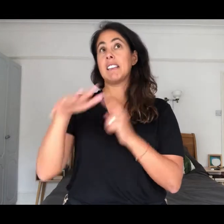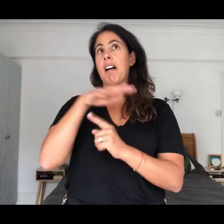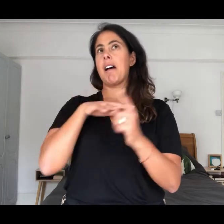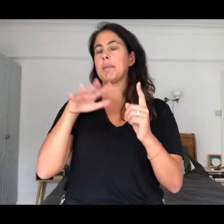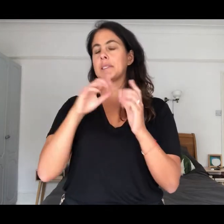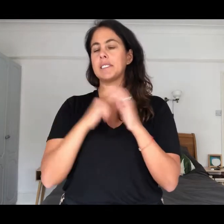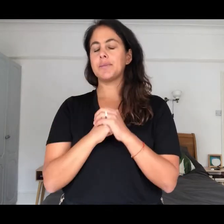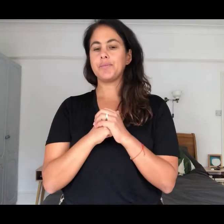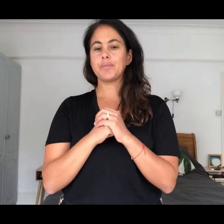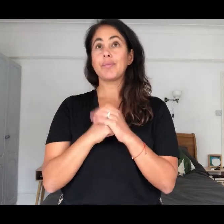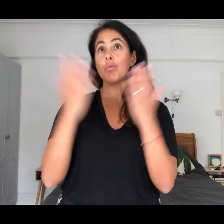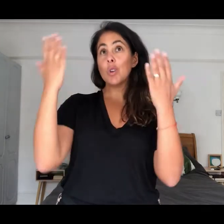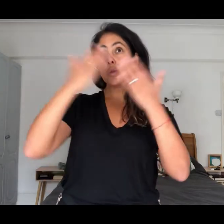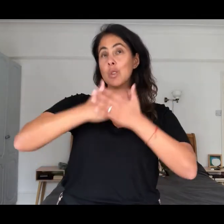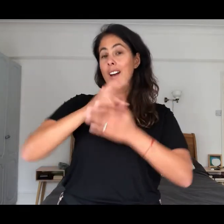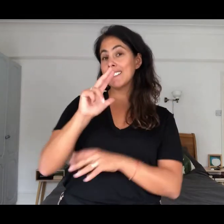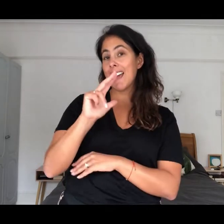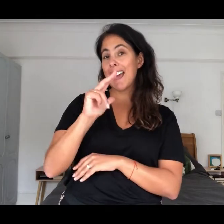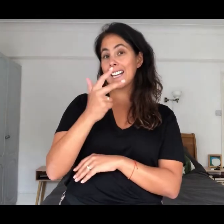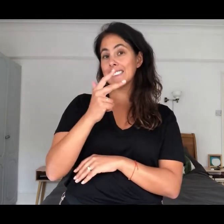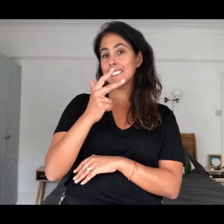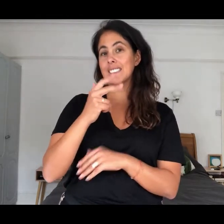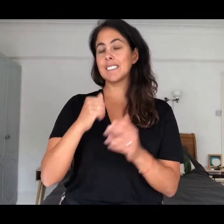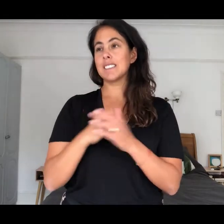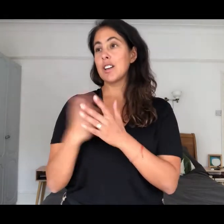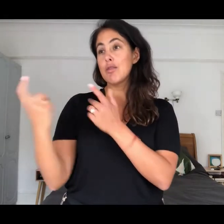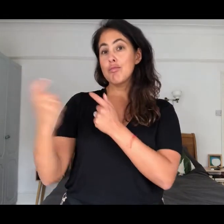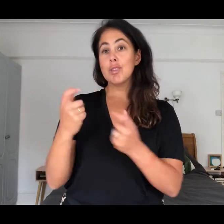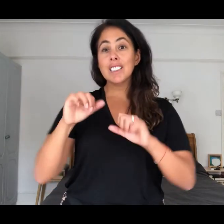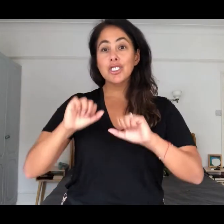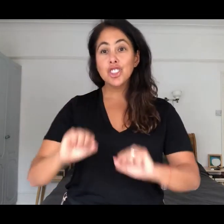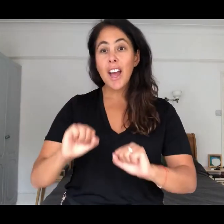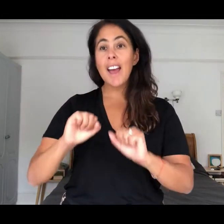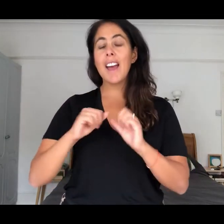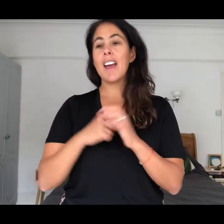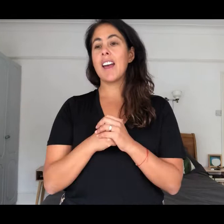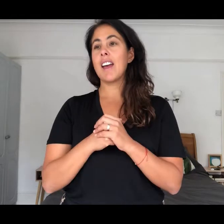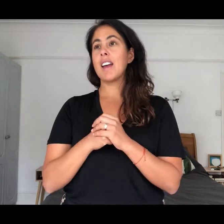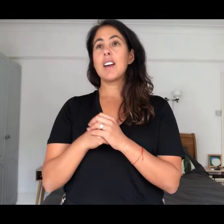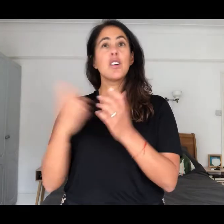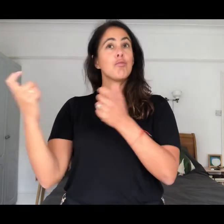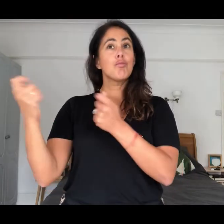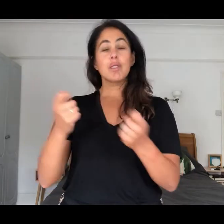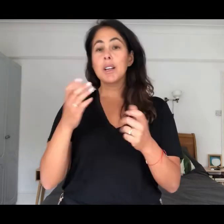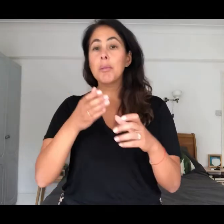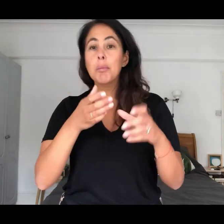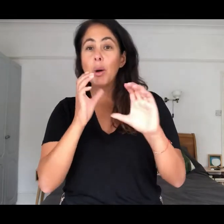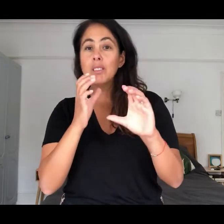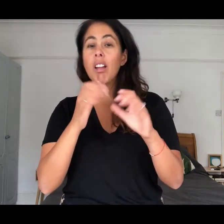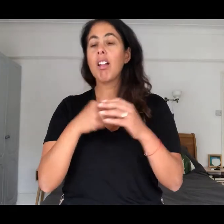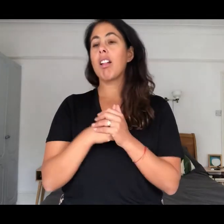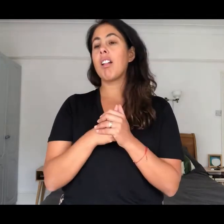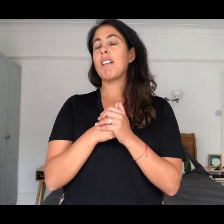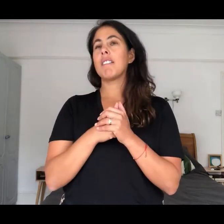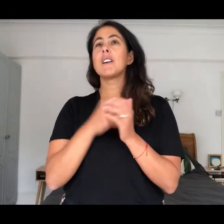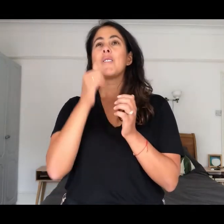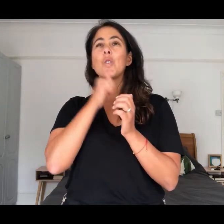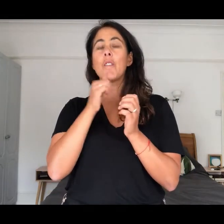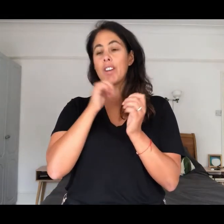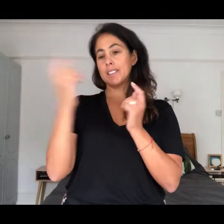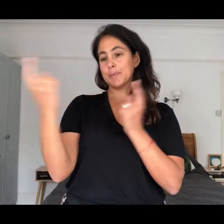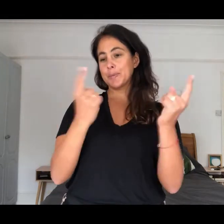Tonight at 8, bring a chair, bring a bottle. A few of us are meeting on my